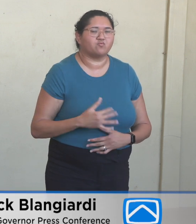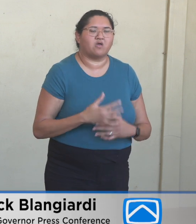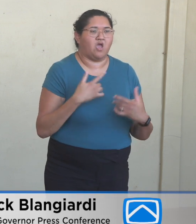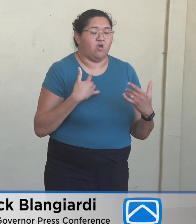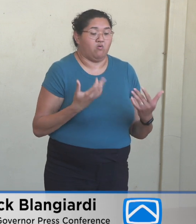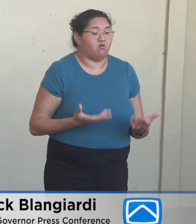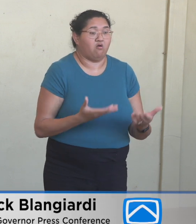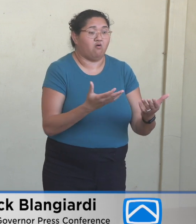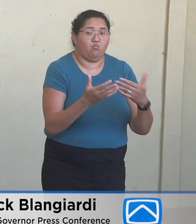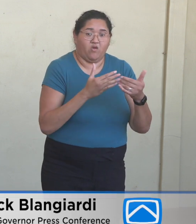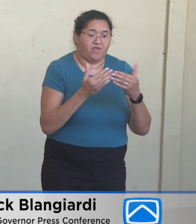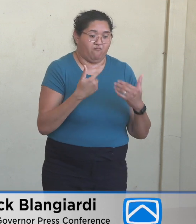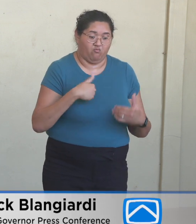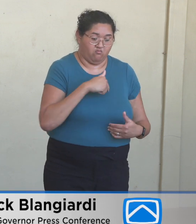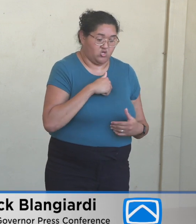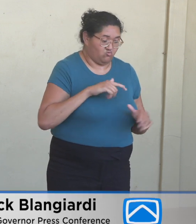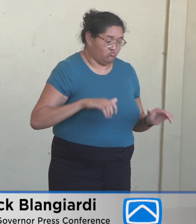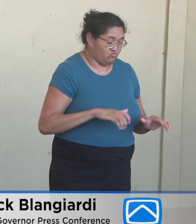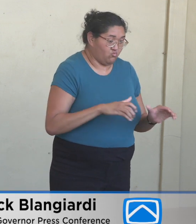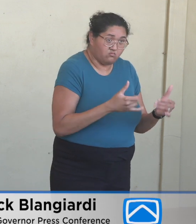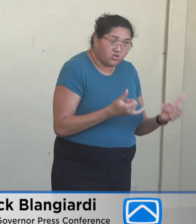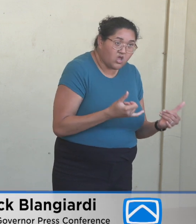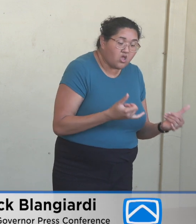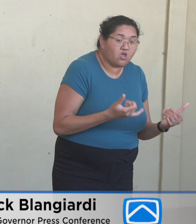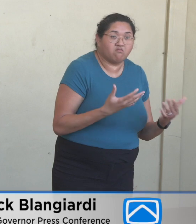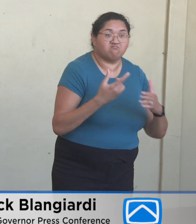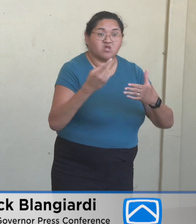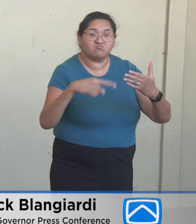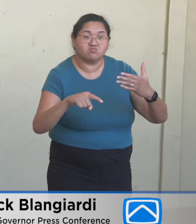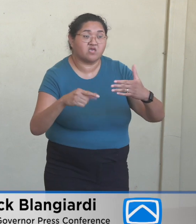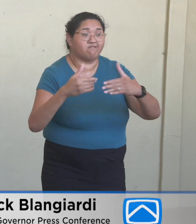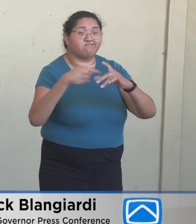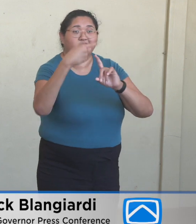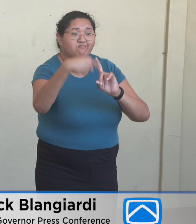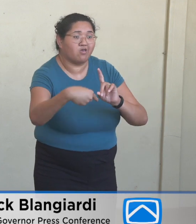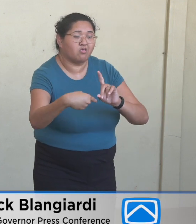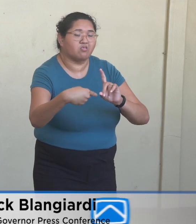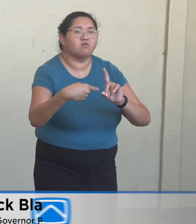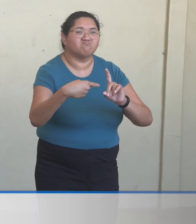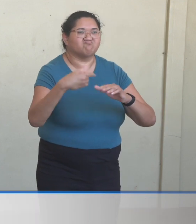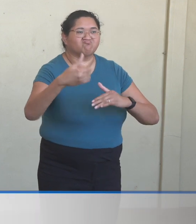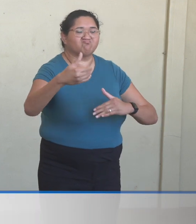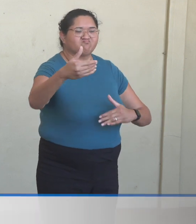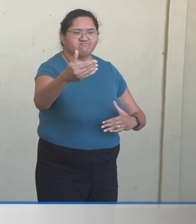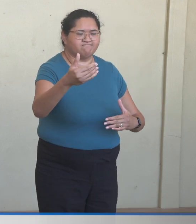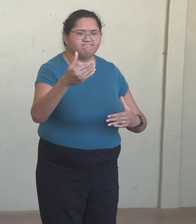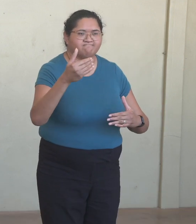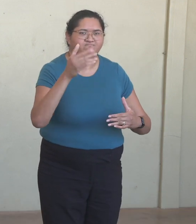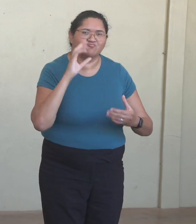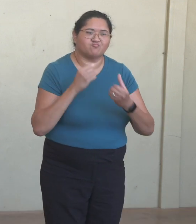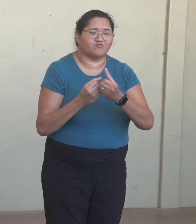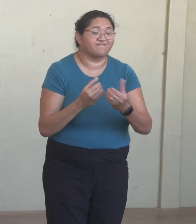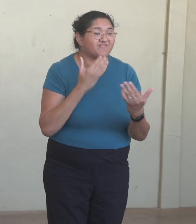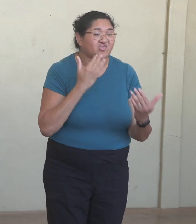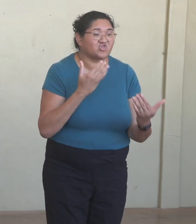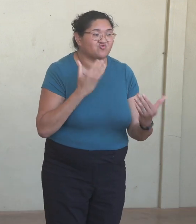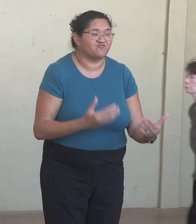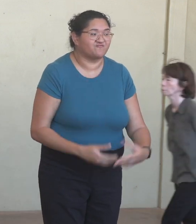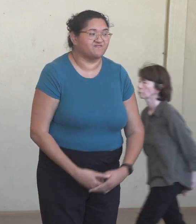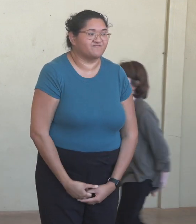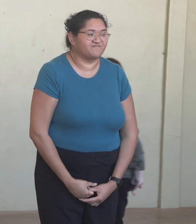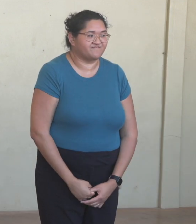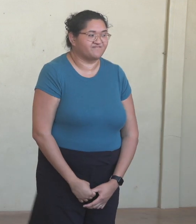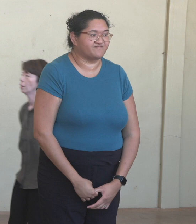here to offer whatever we can possibly do today, next week, next month, in the years ahead. Thank you very much.